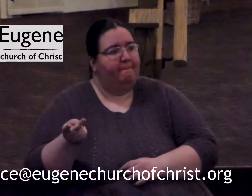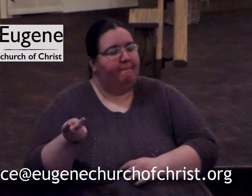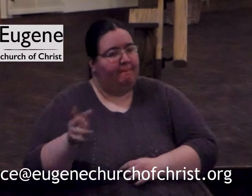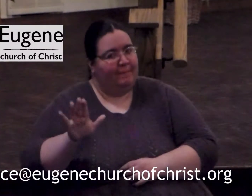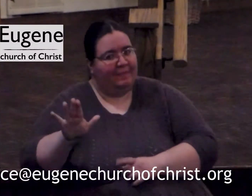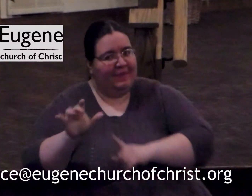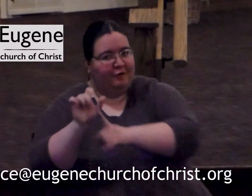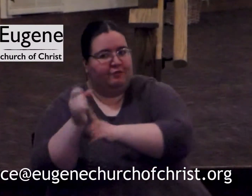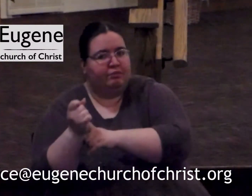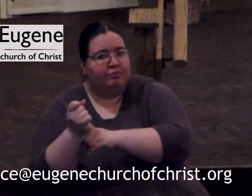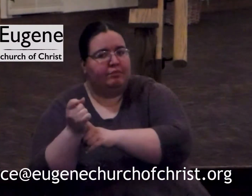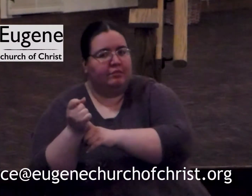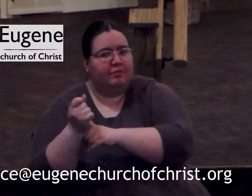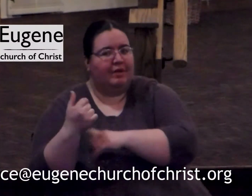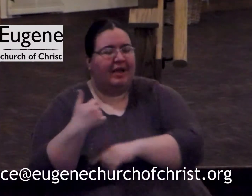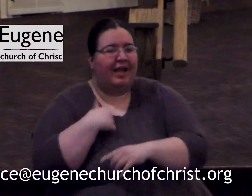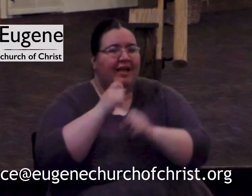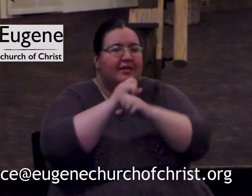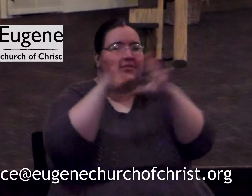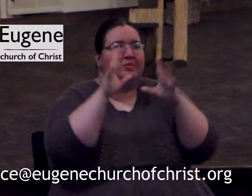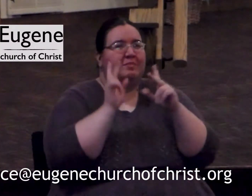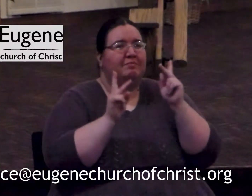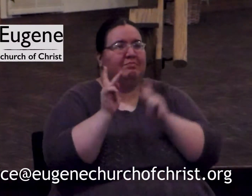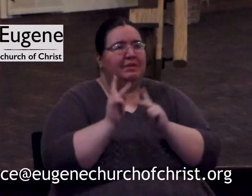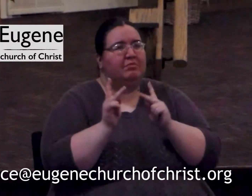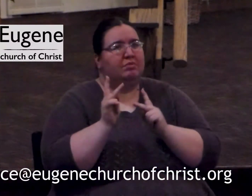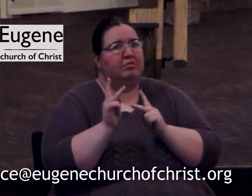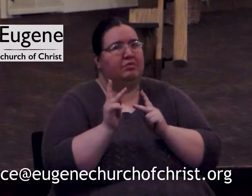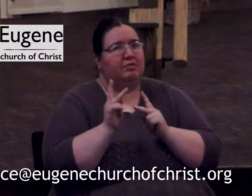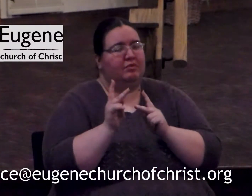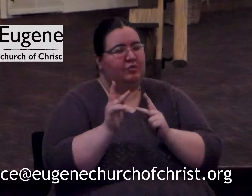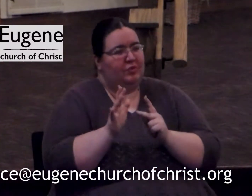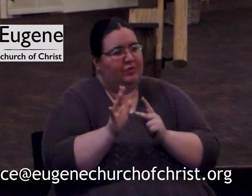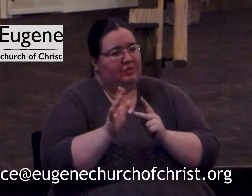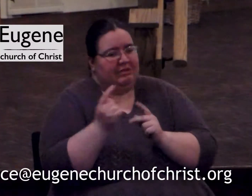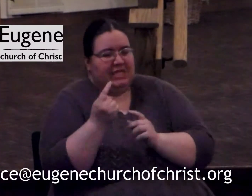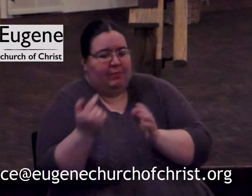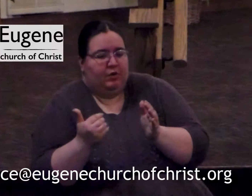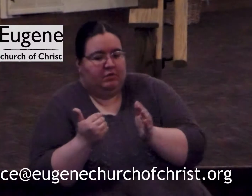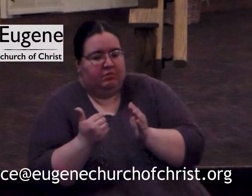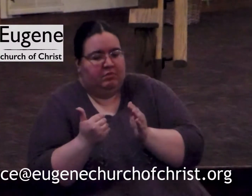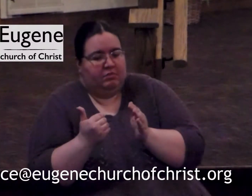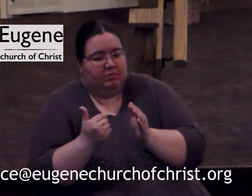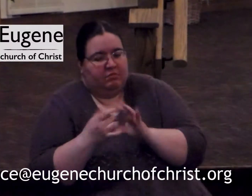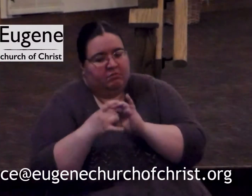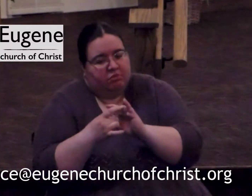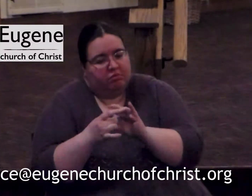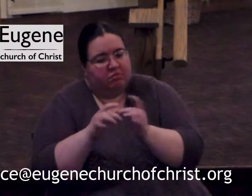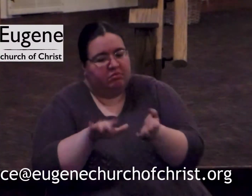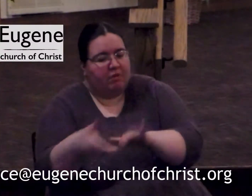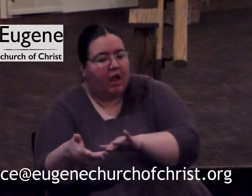think of people who have lost people in an untimely way who are close to them and the way they handle it. I think of people who have gone